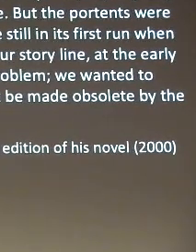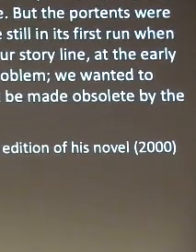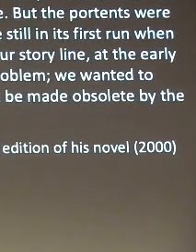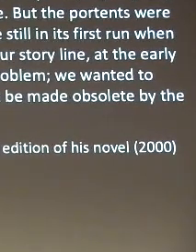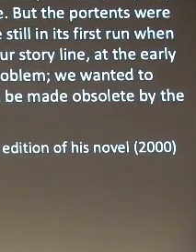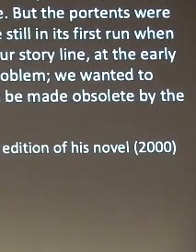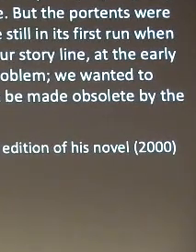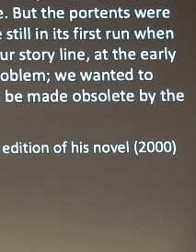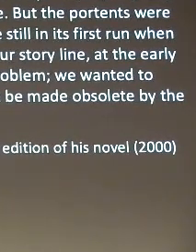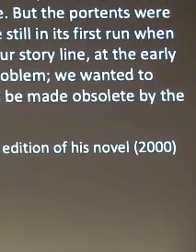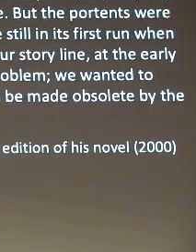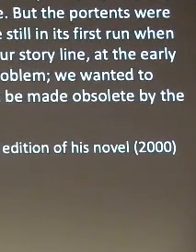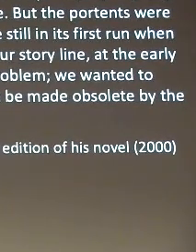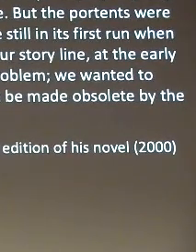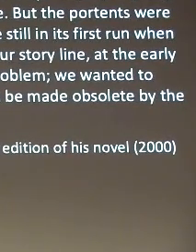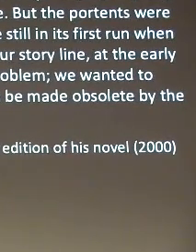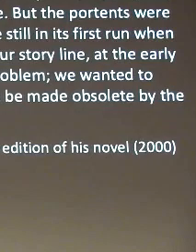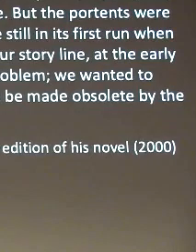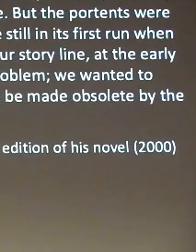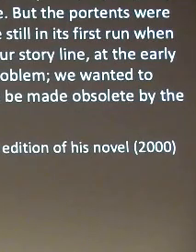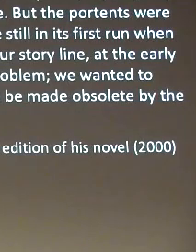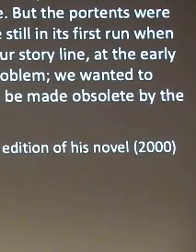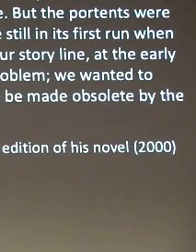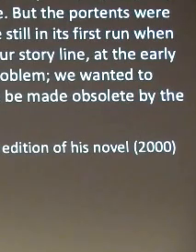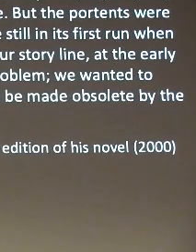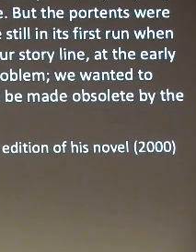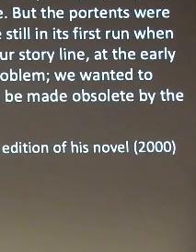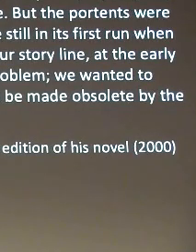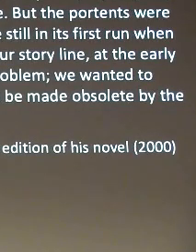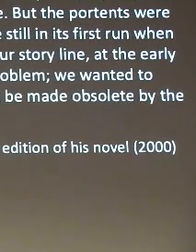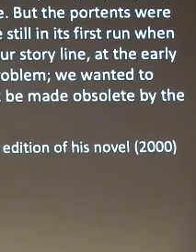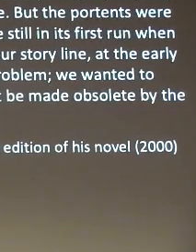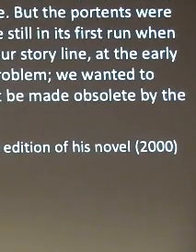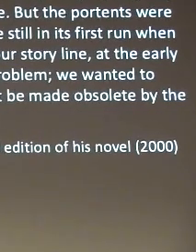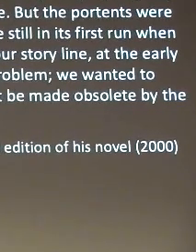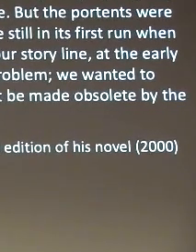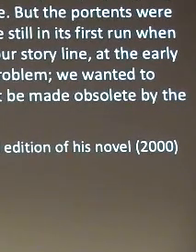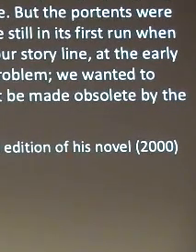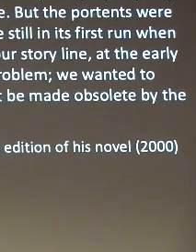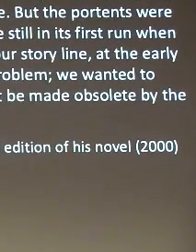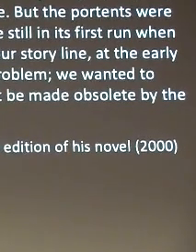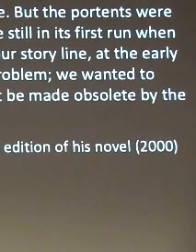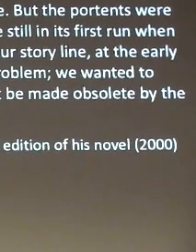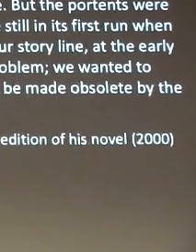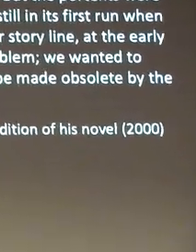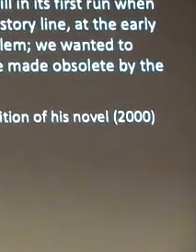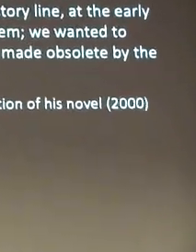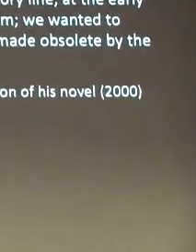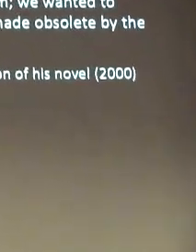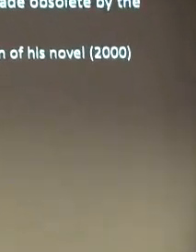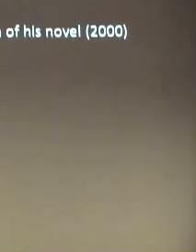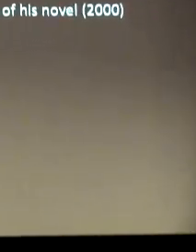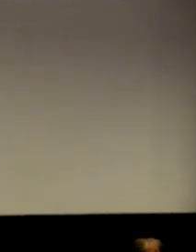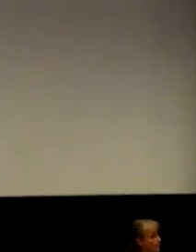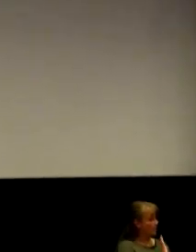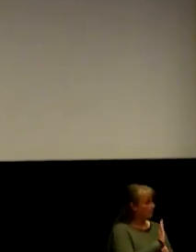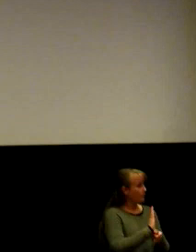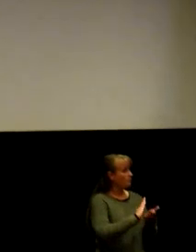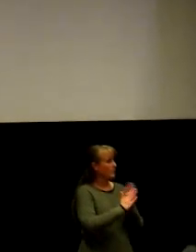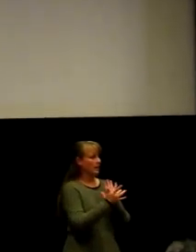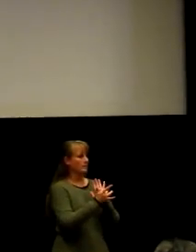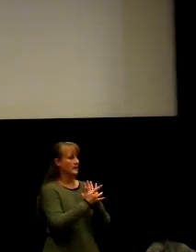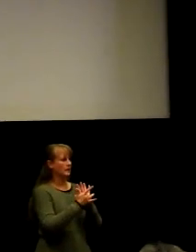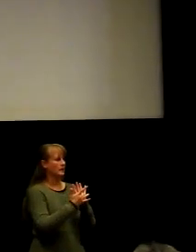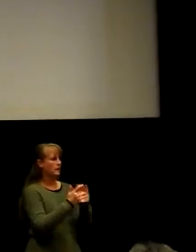work on the cutting edge of two different fronts. First of all, they wanted their film to be